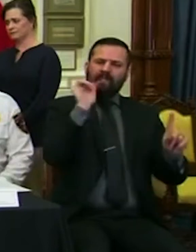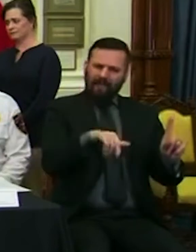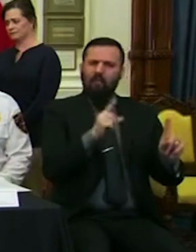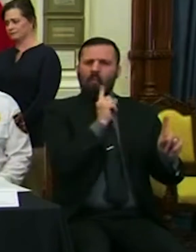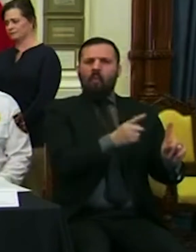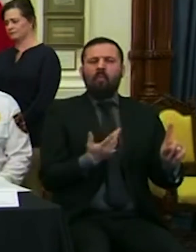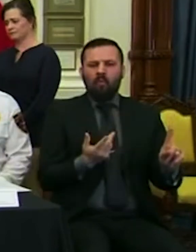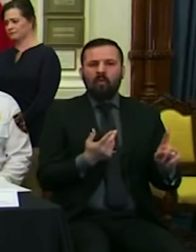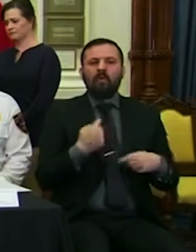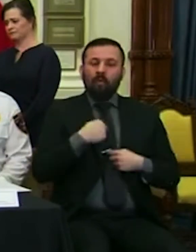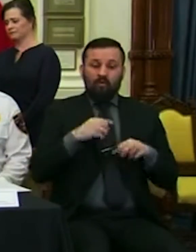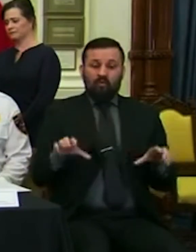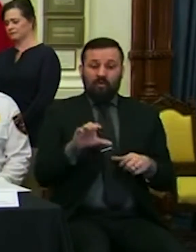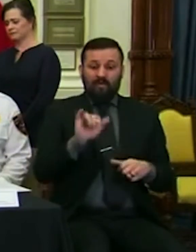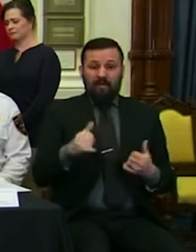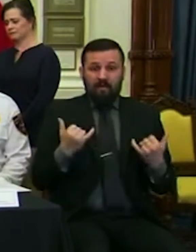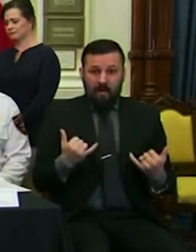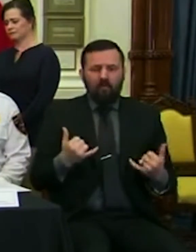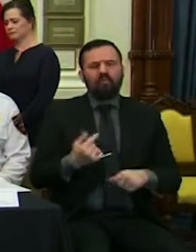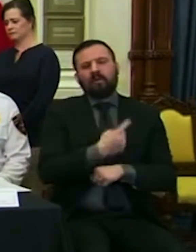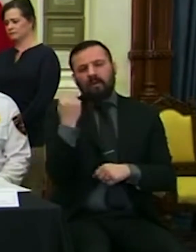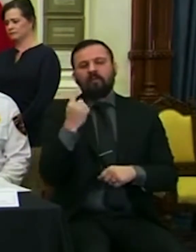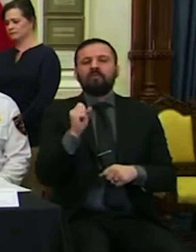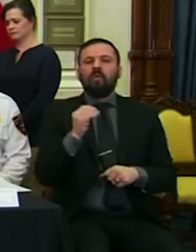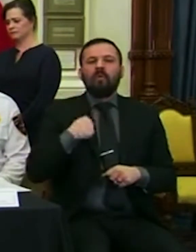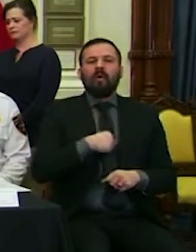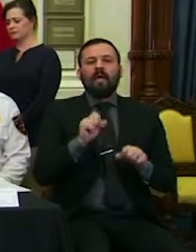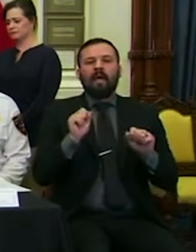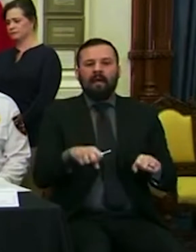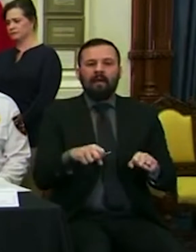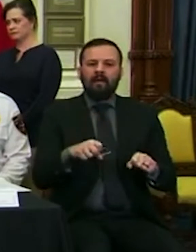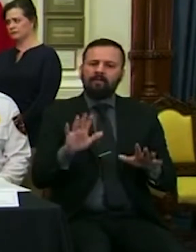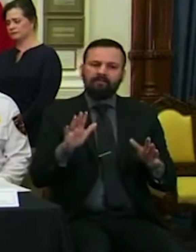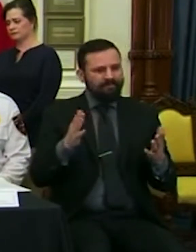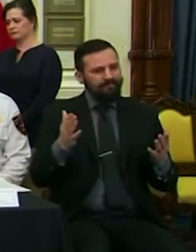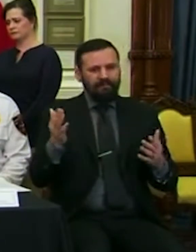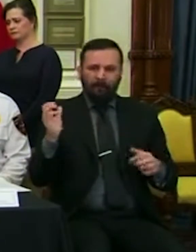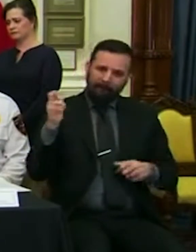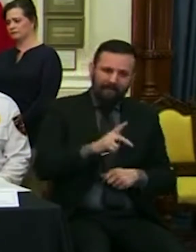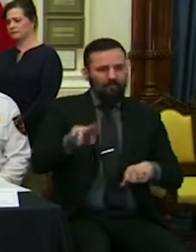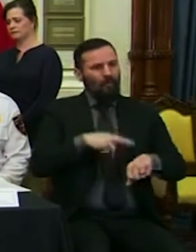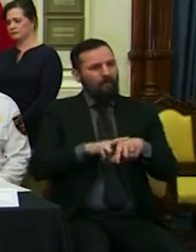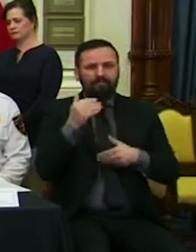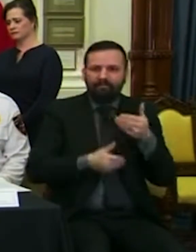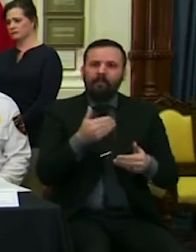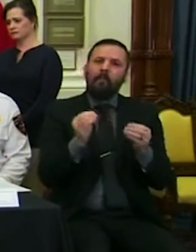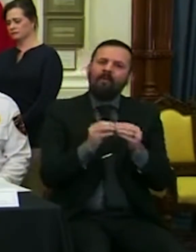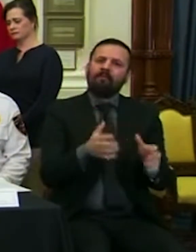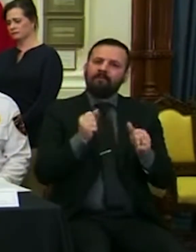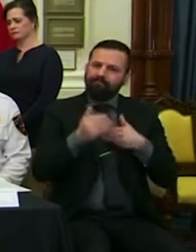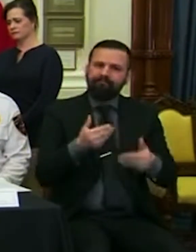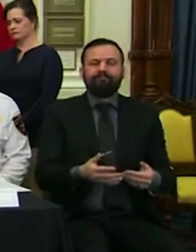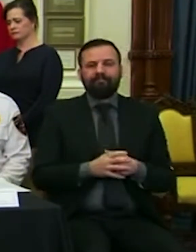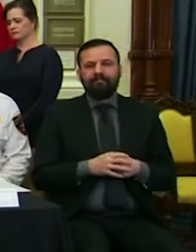We're doing this now, today, so that we can get back to business as usual more quickly. It was a